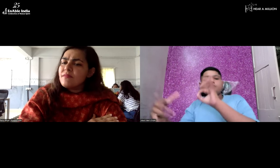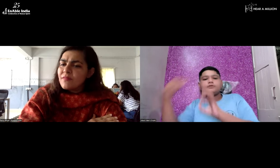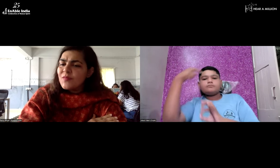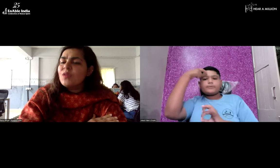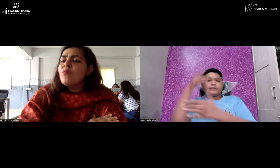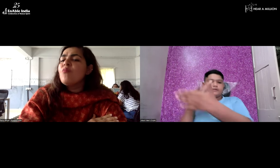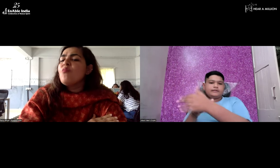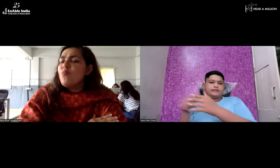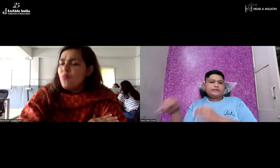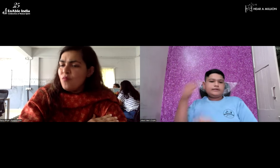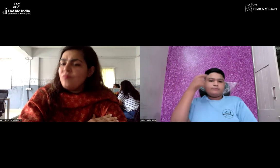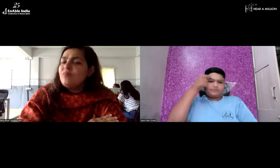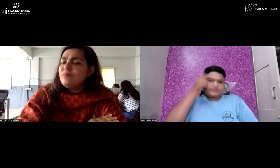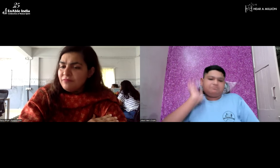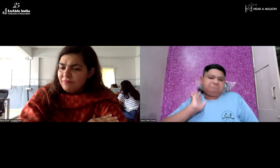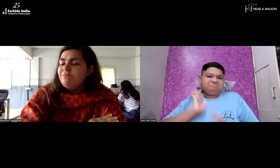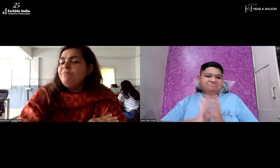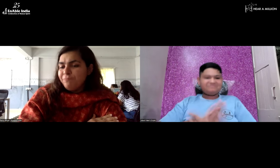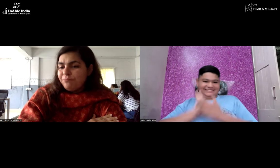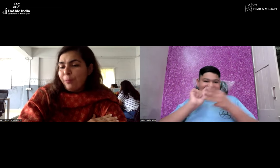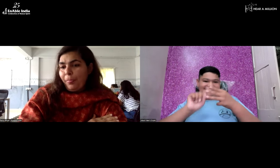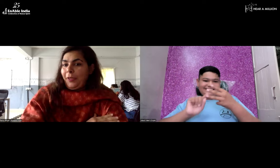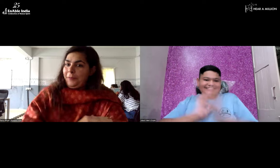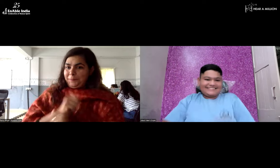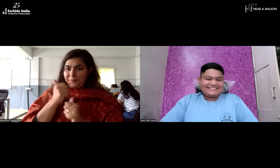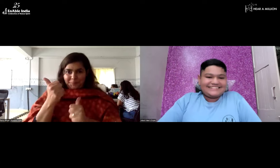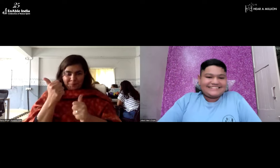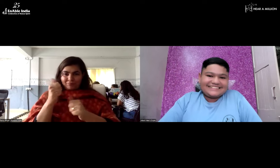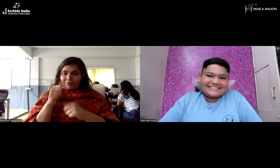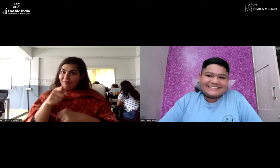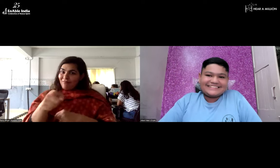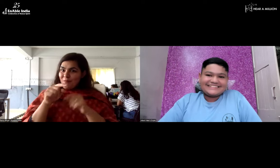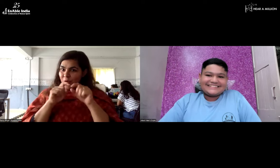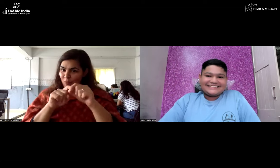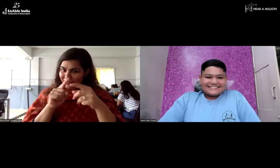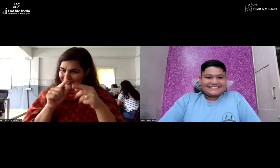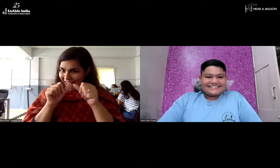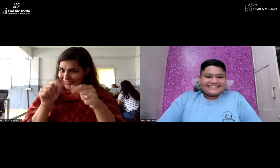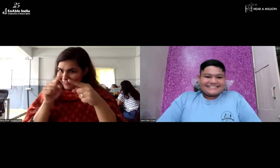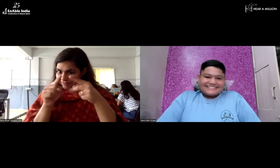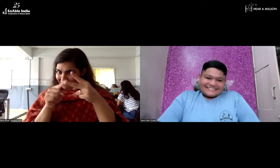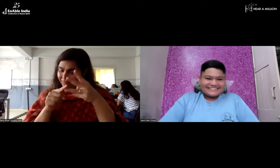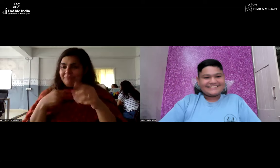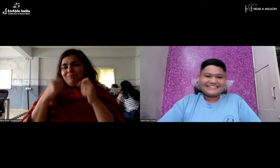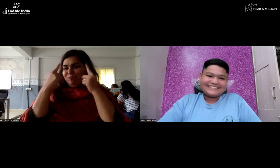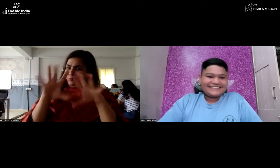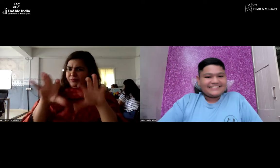No, no, no. I'm confident. So it's a very tough question, okay? Like, don't be